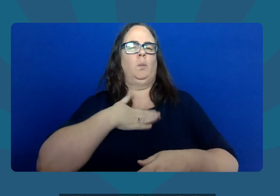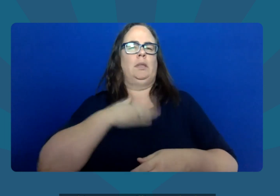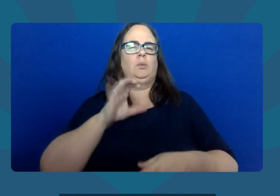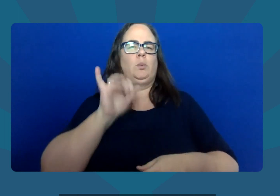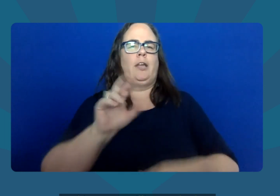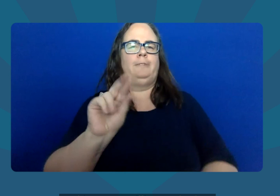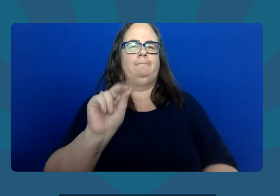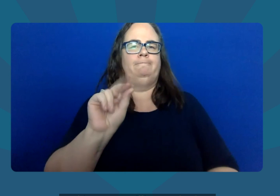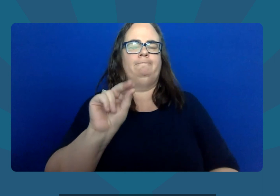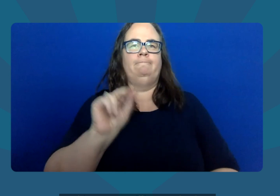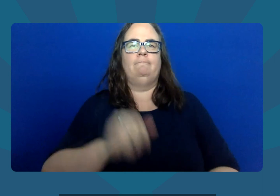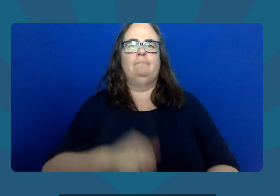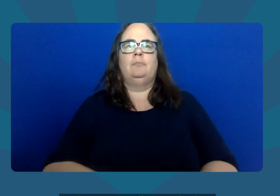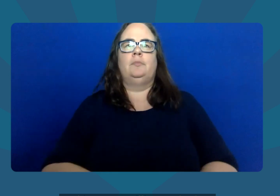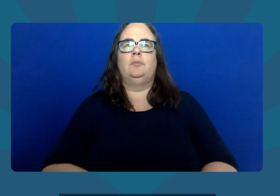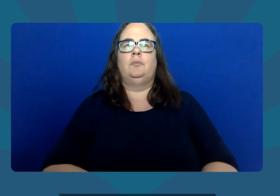that.